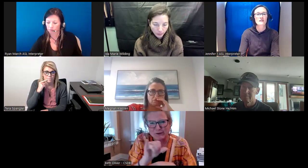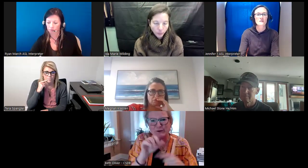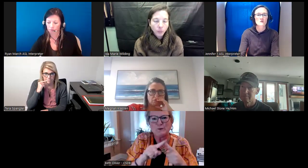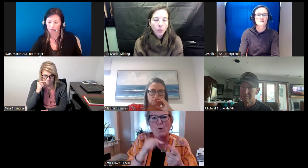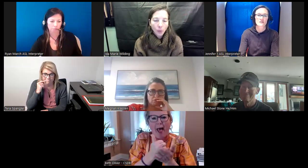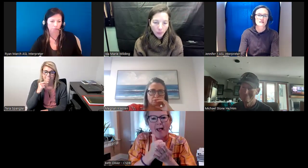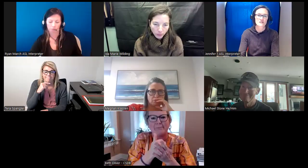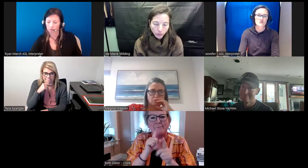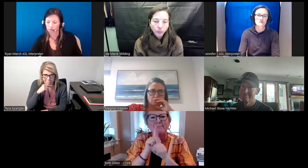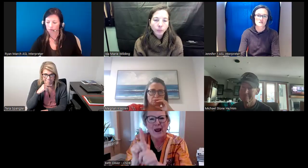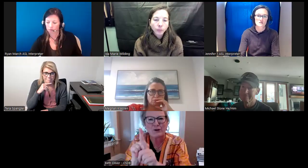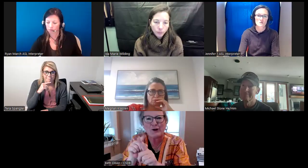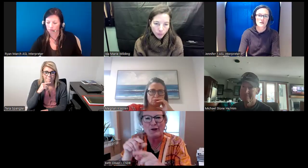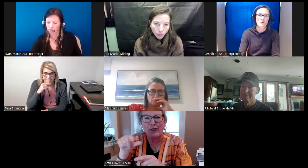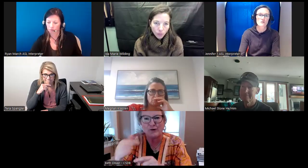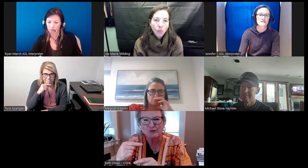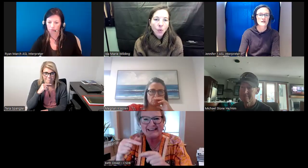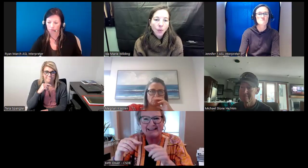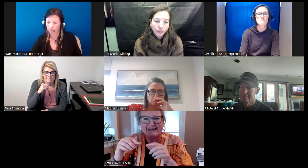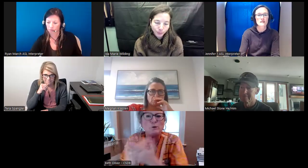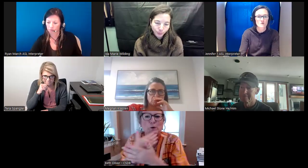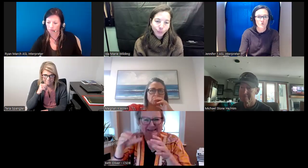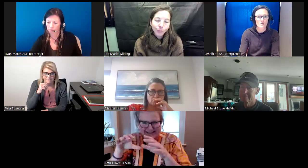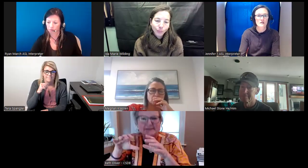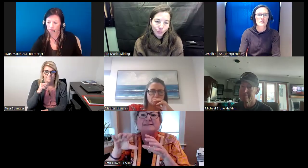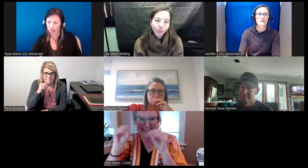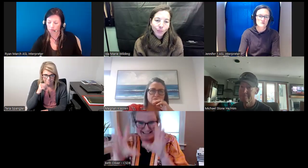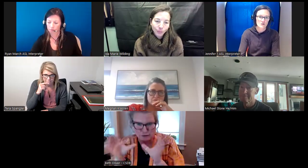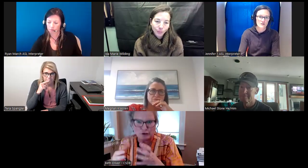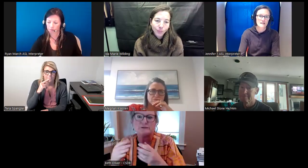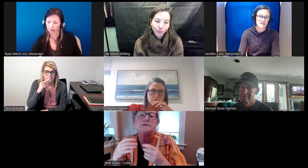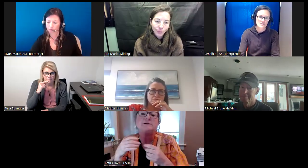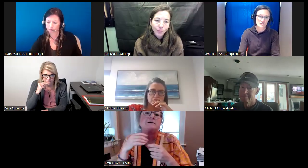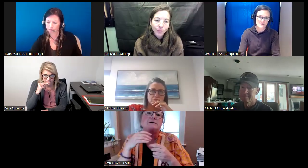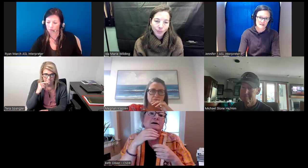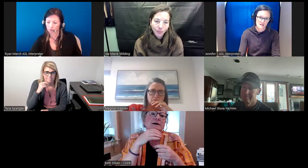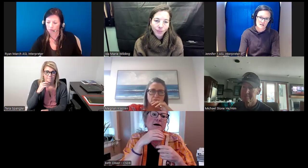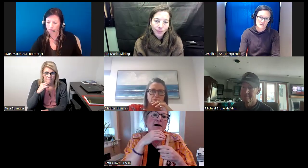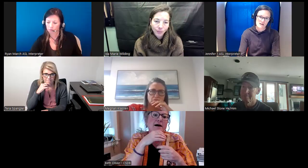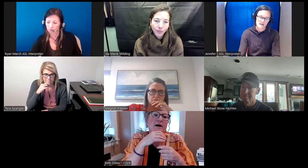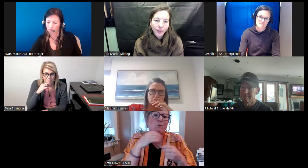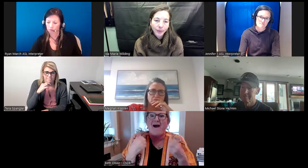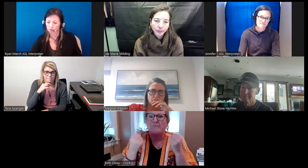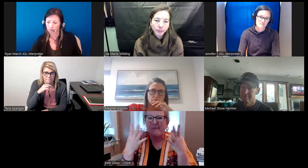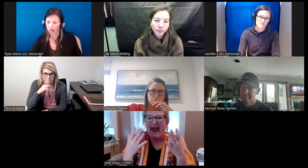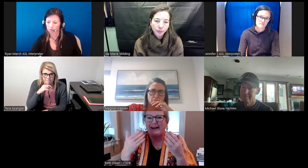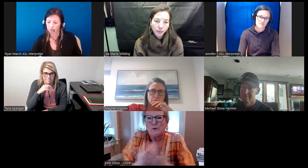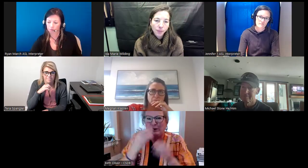but we need those veteran teachers too in order to help mentor those green teachers.